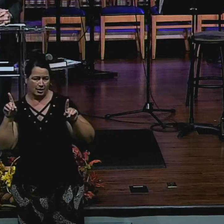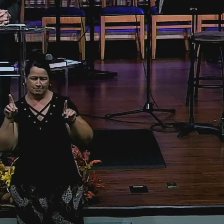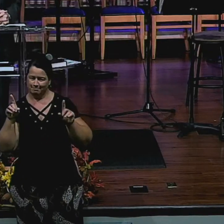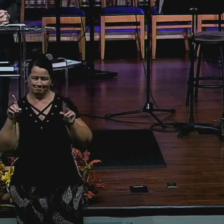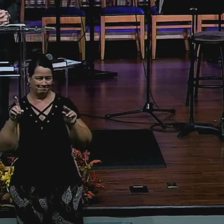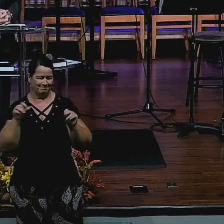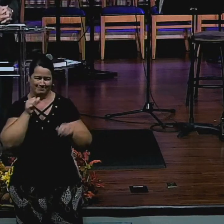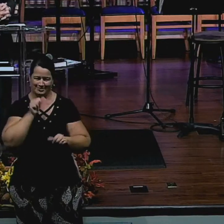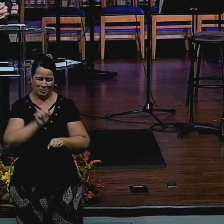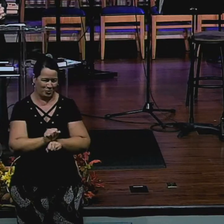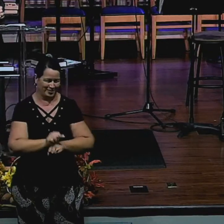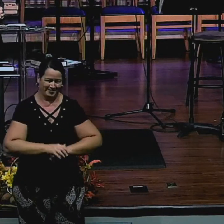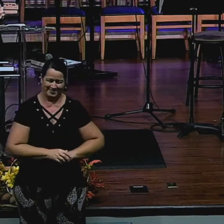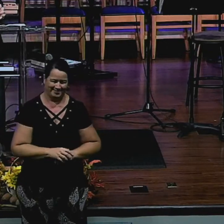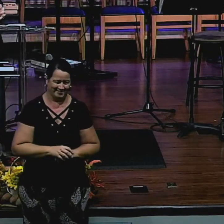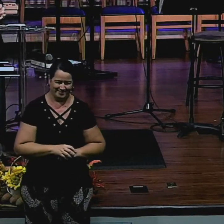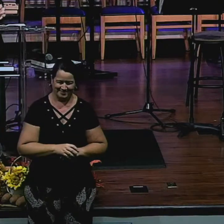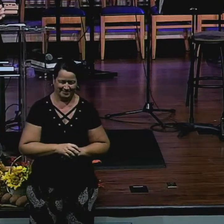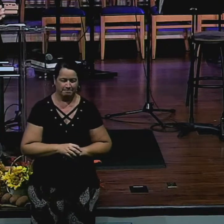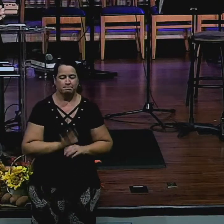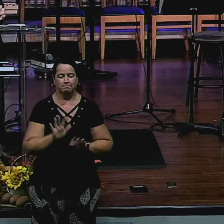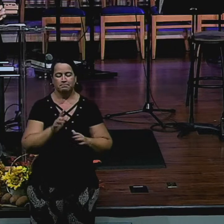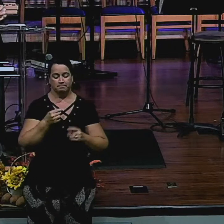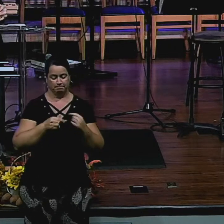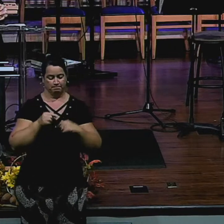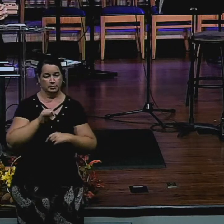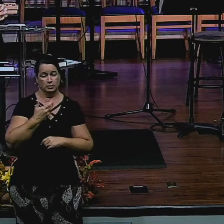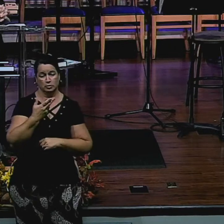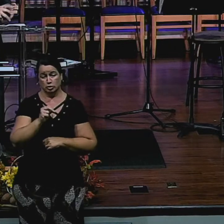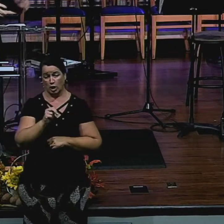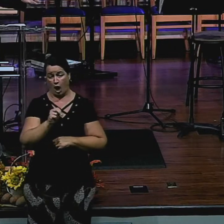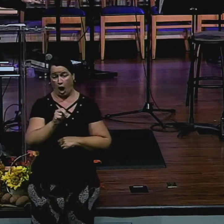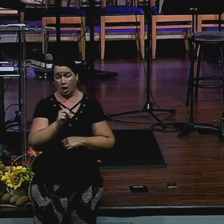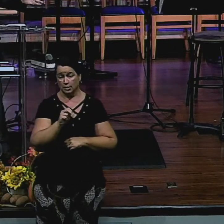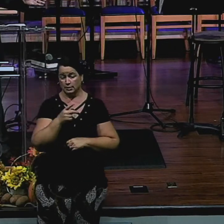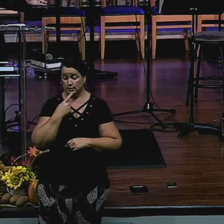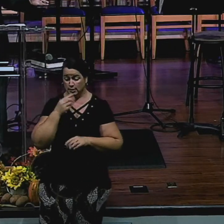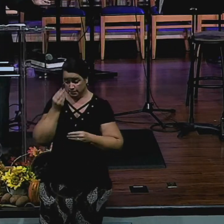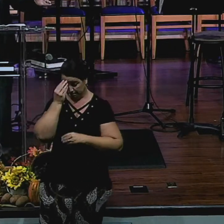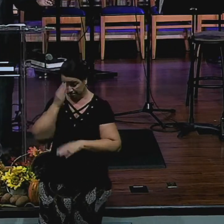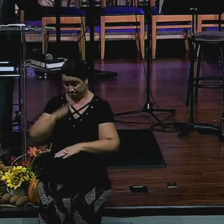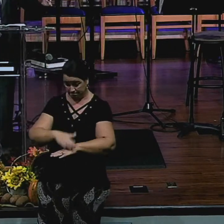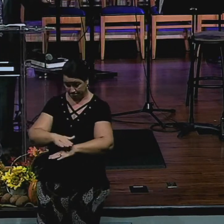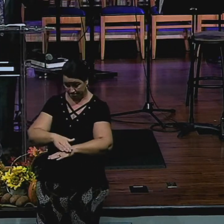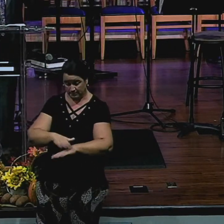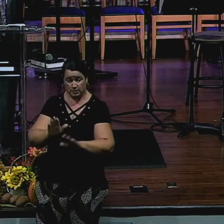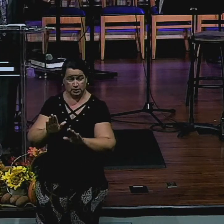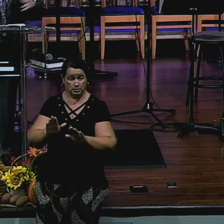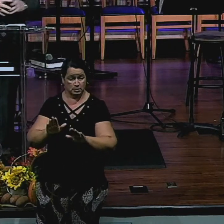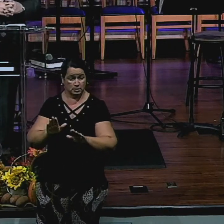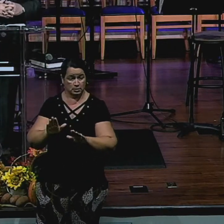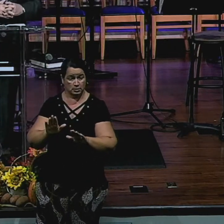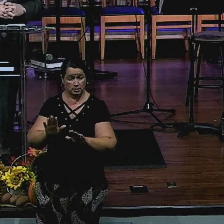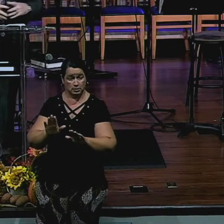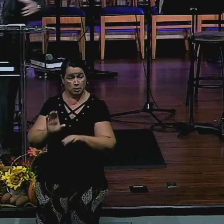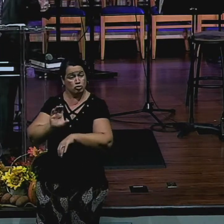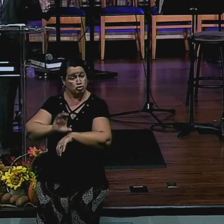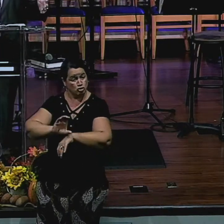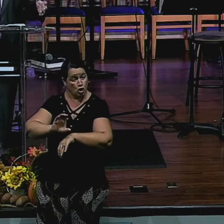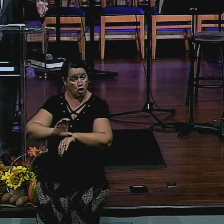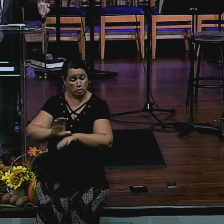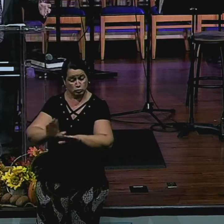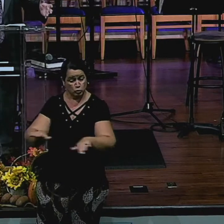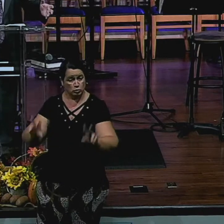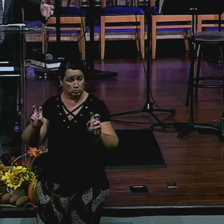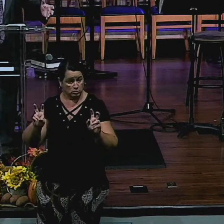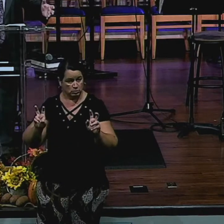message. John, the beloved apostle of love, said, my little children, these things I write